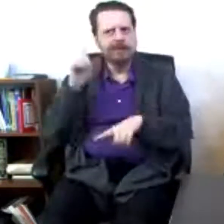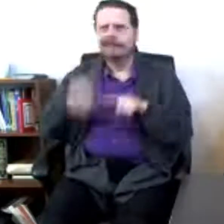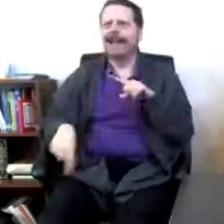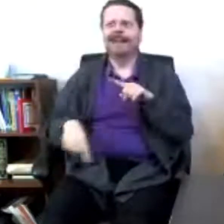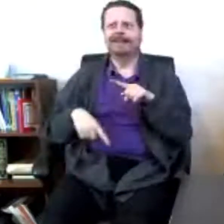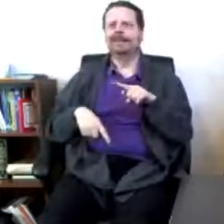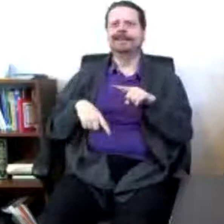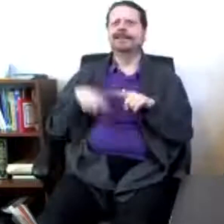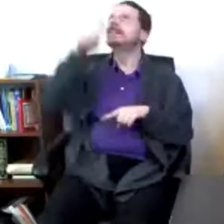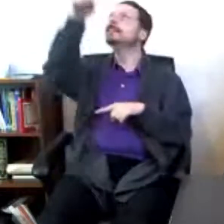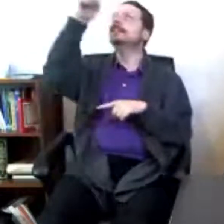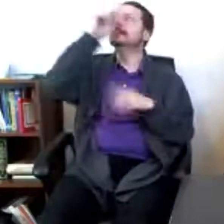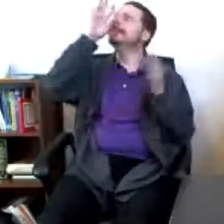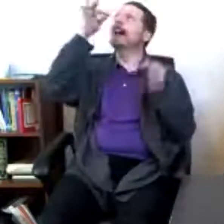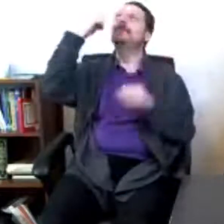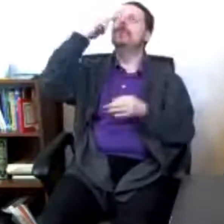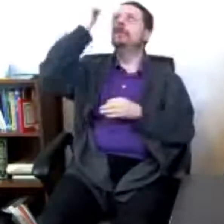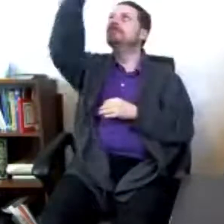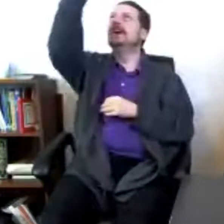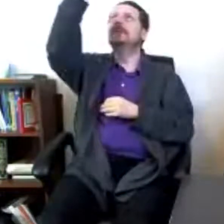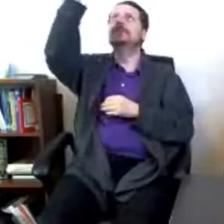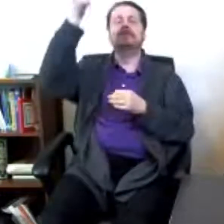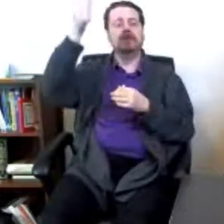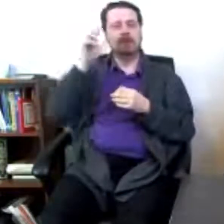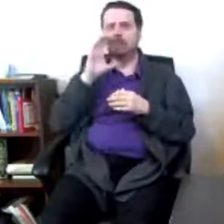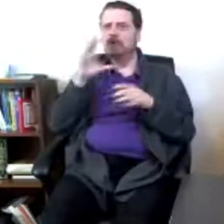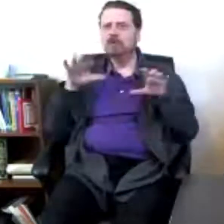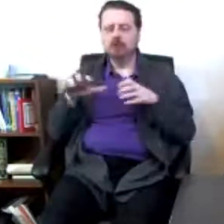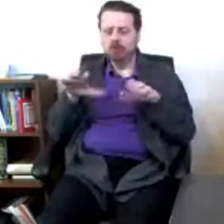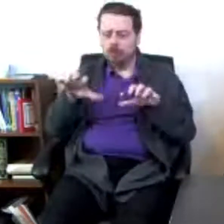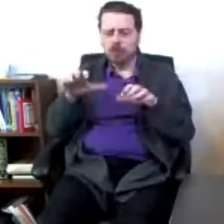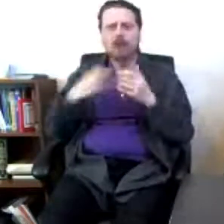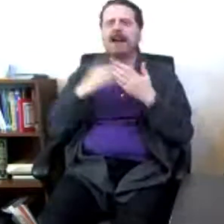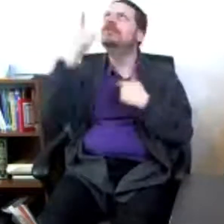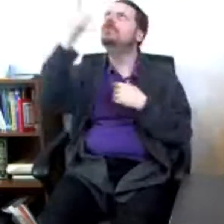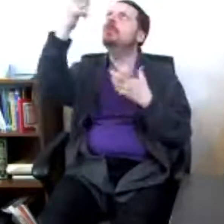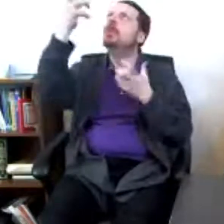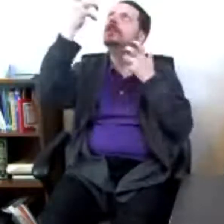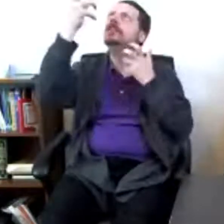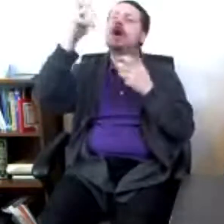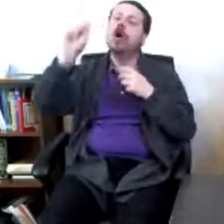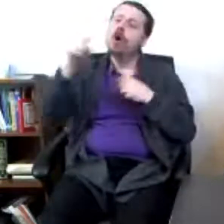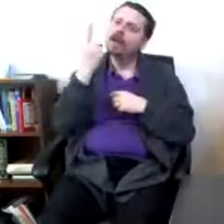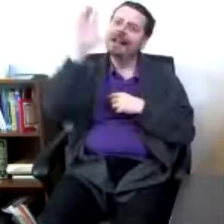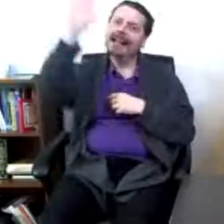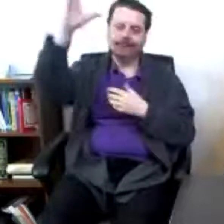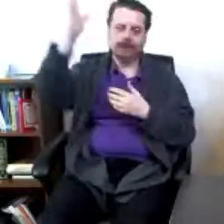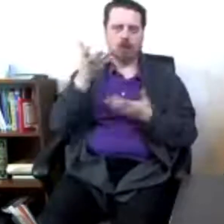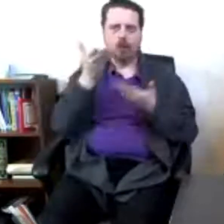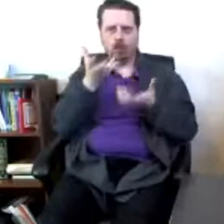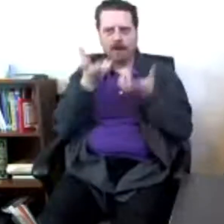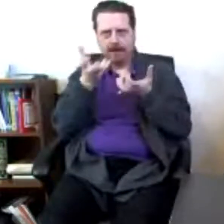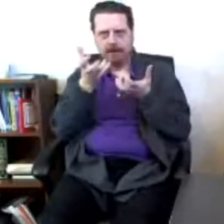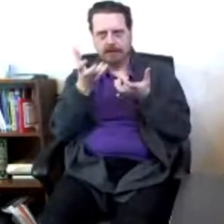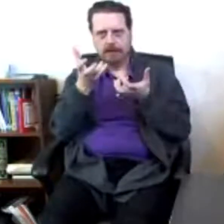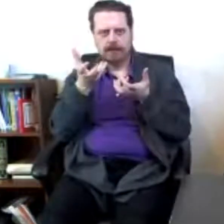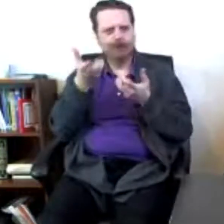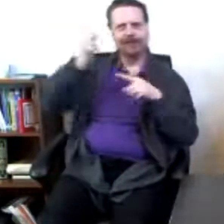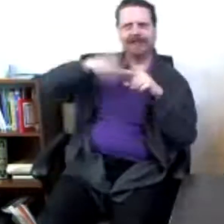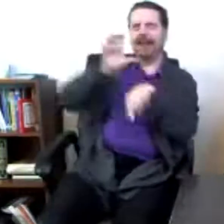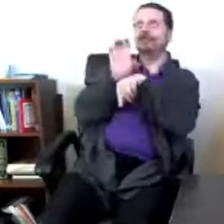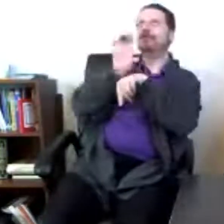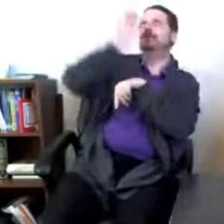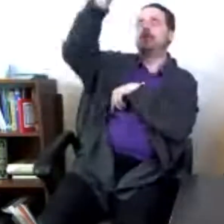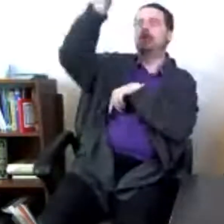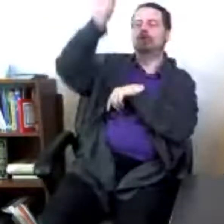God will do what God wants to do. It's only his will. Nobody could force his will